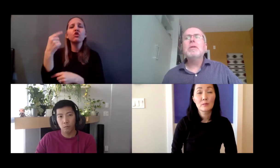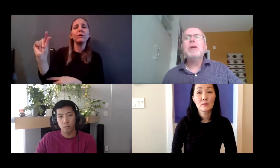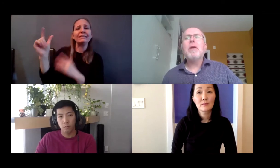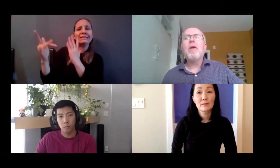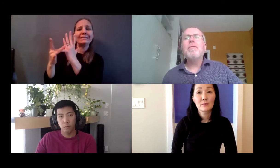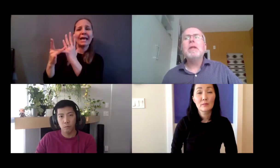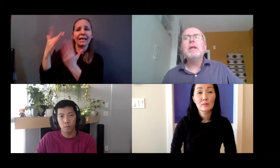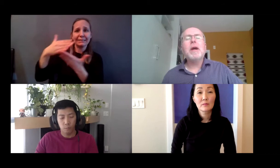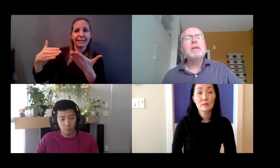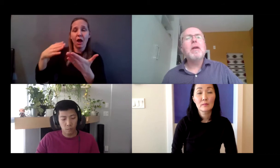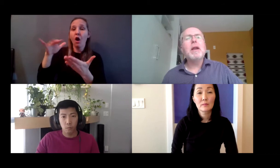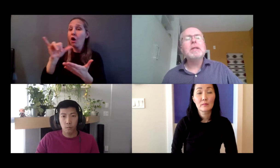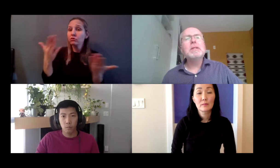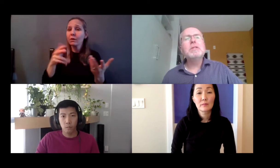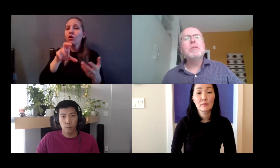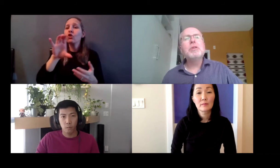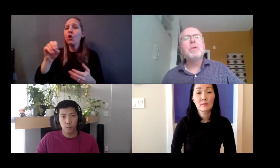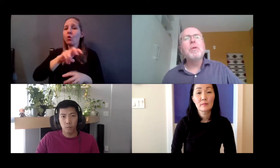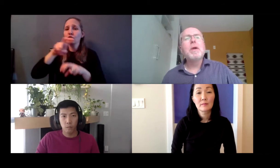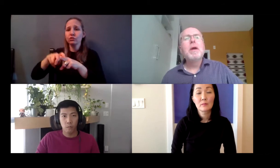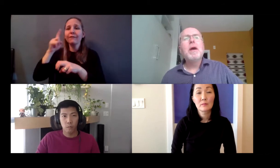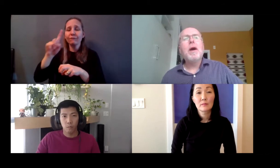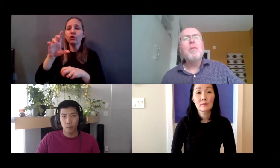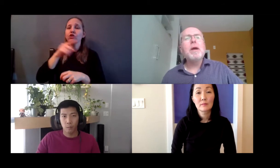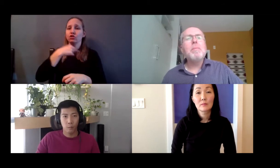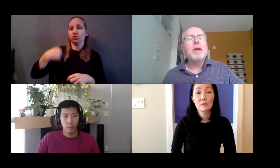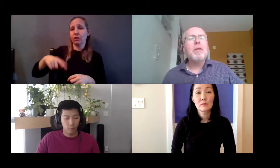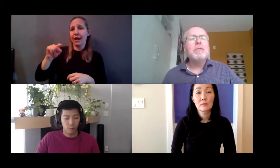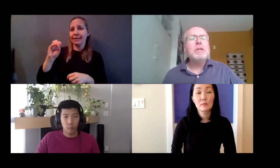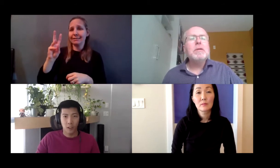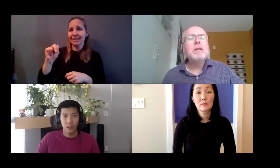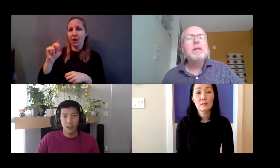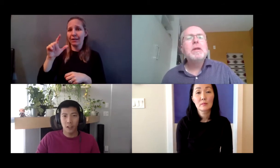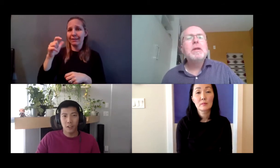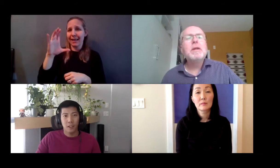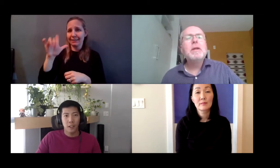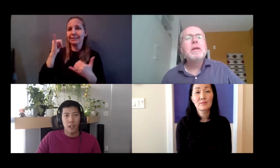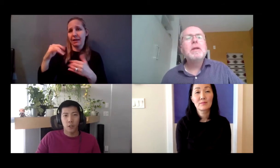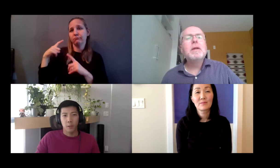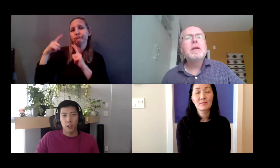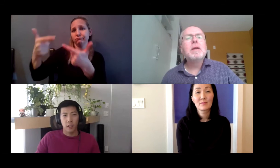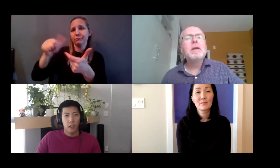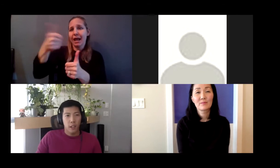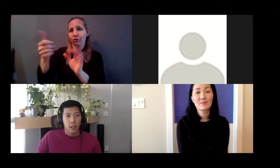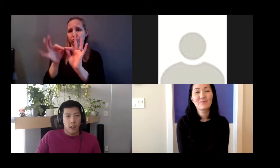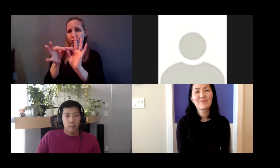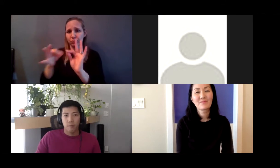also the co-chair of the Chinatown Legacy Stewardship Group. Welcome, Michael, over to you. Hey, everyone, good